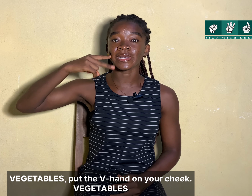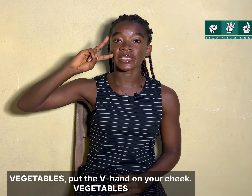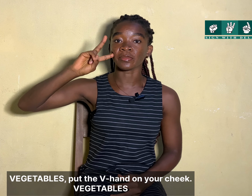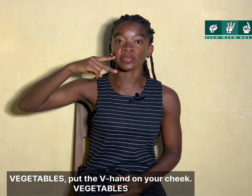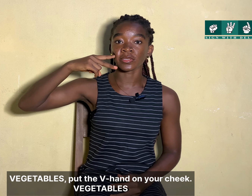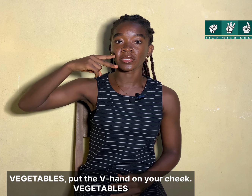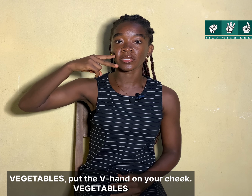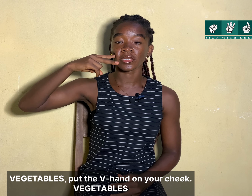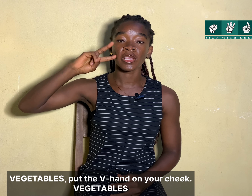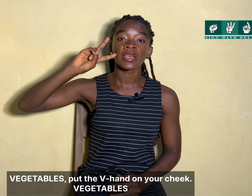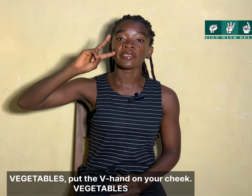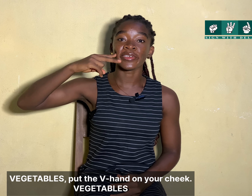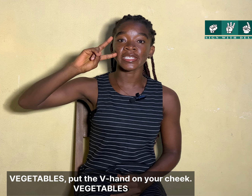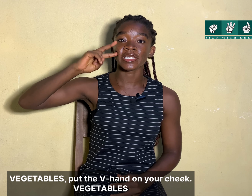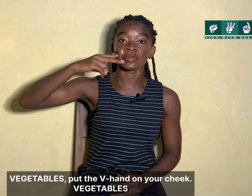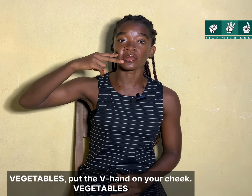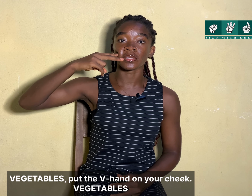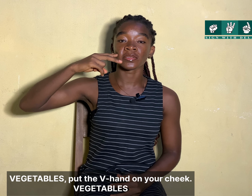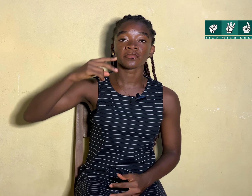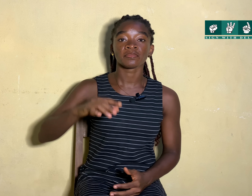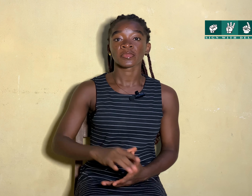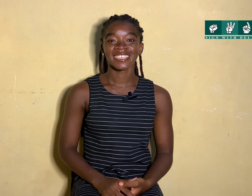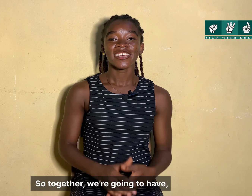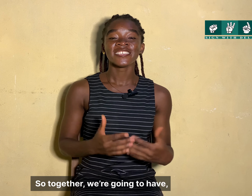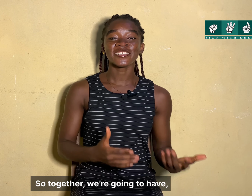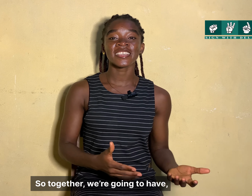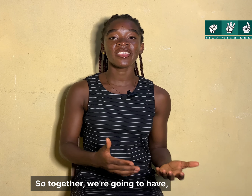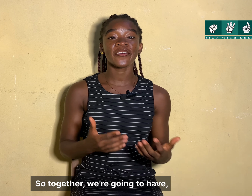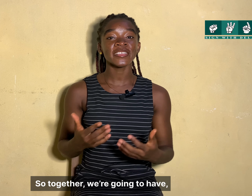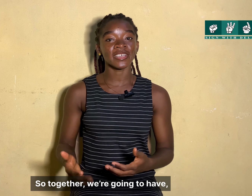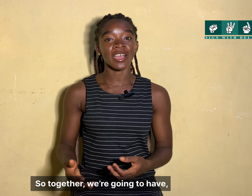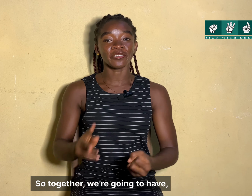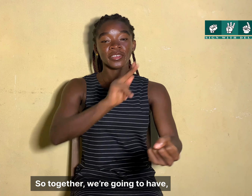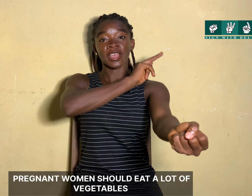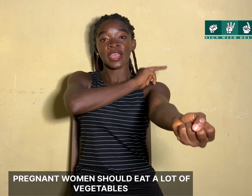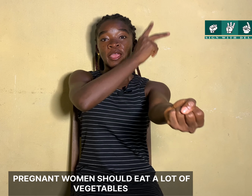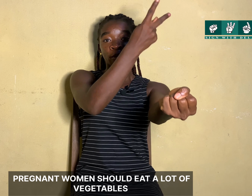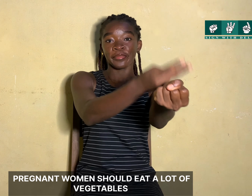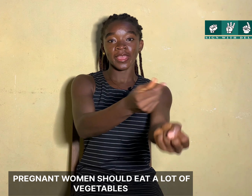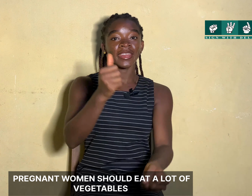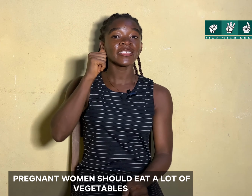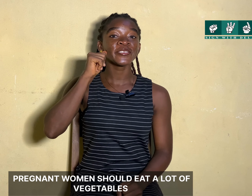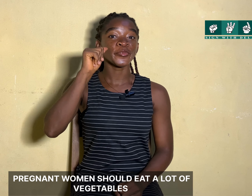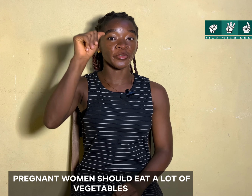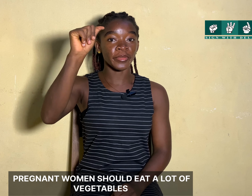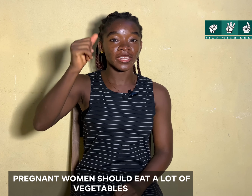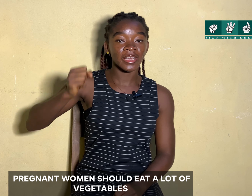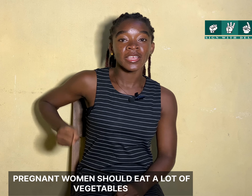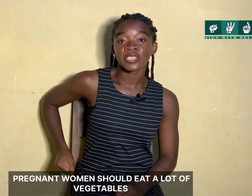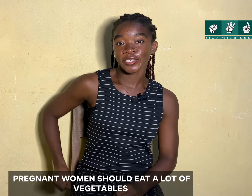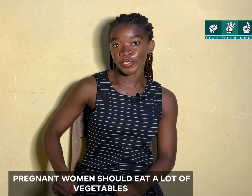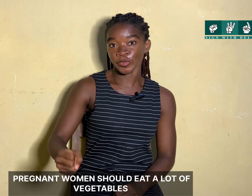Vegetables. Vegetables. So together I'm going to have Pregnant. Woman. Should.